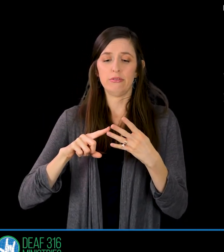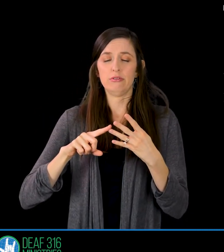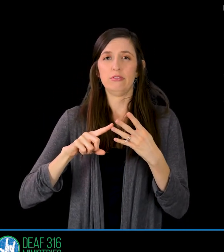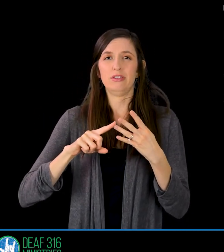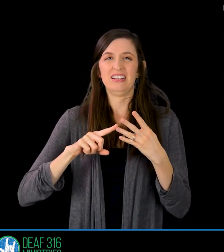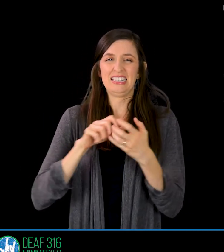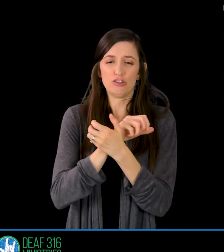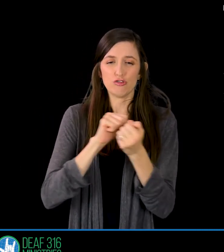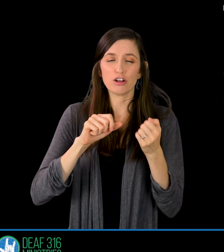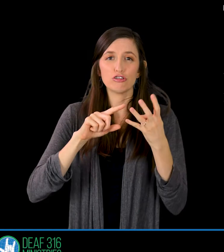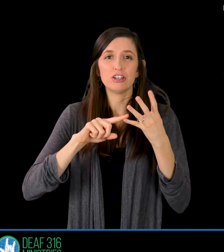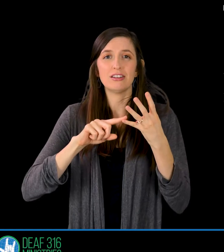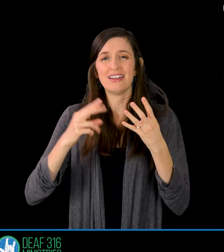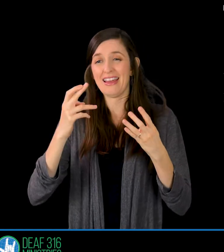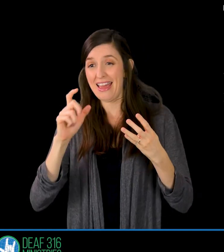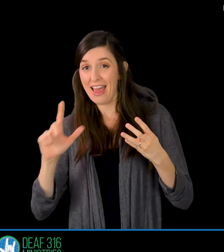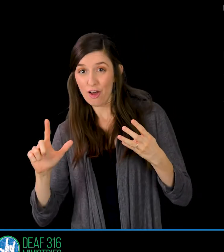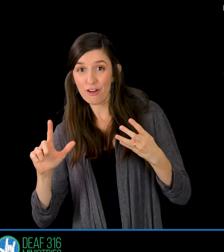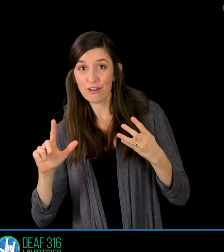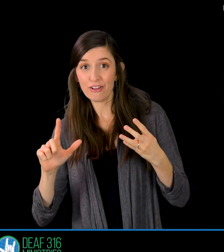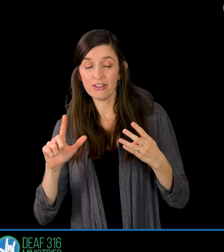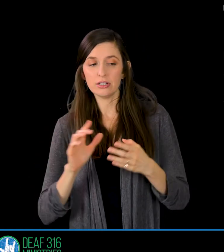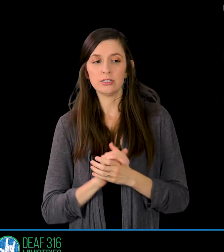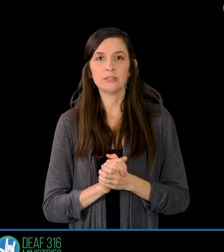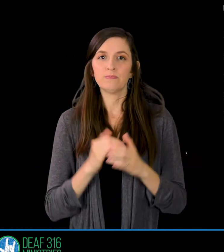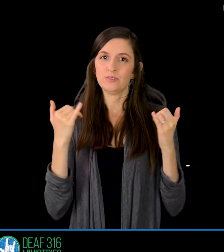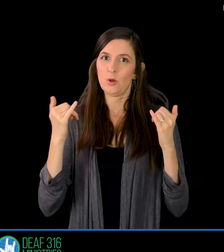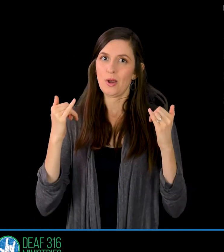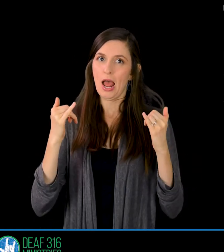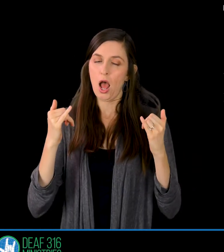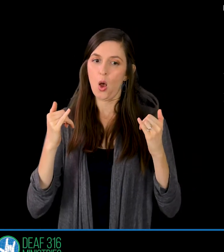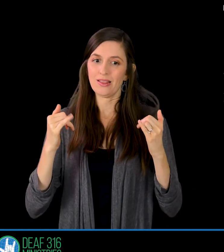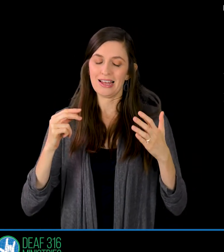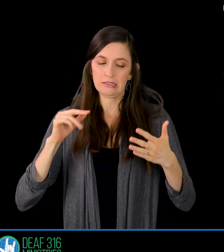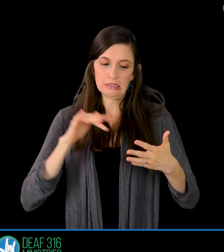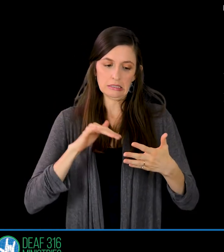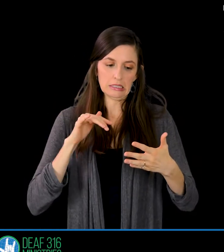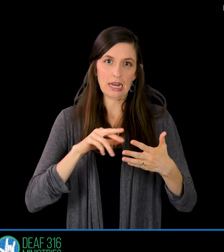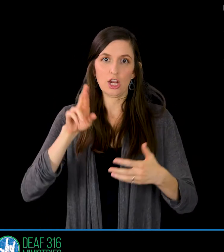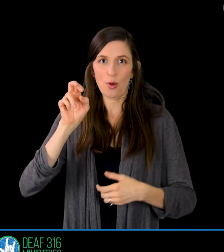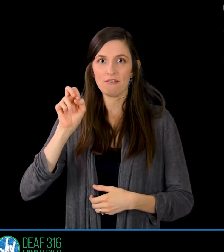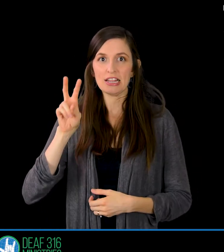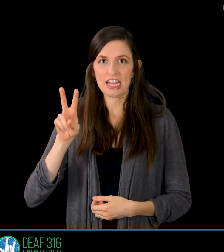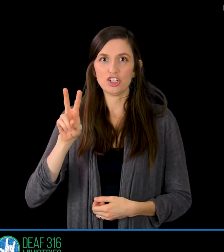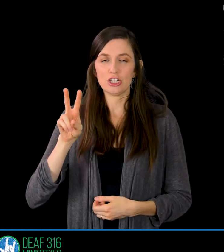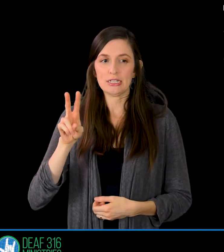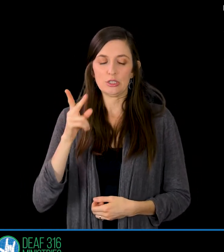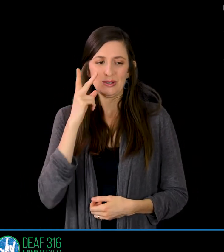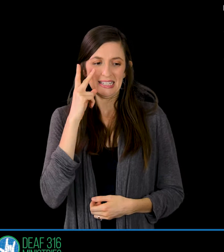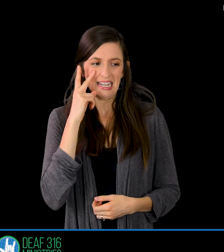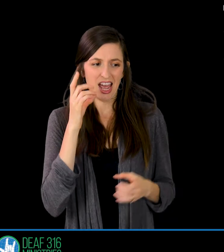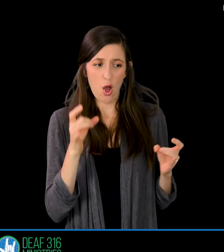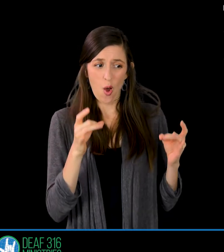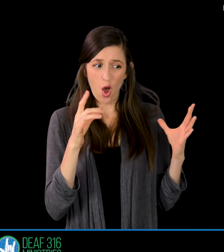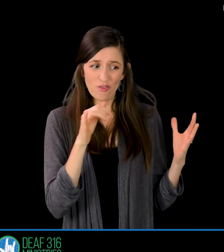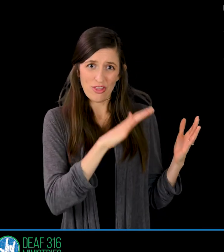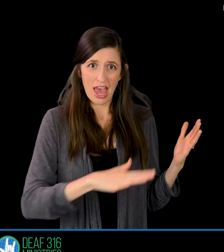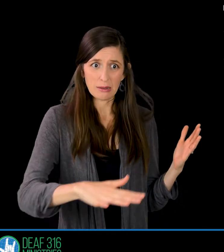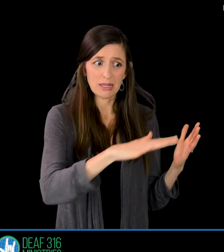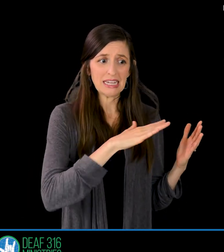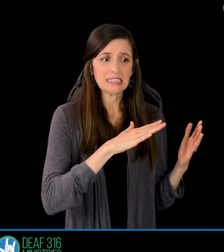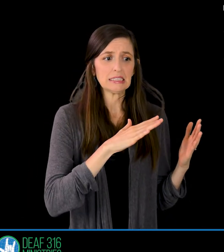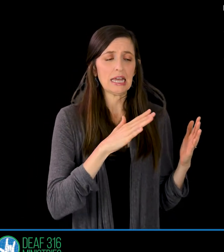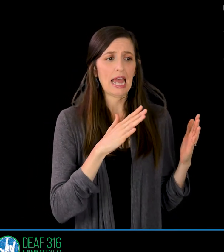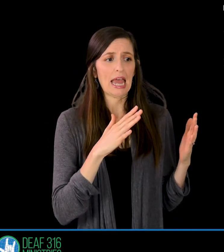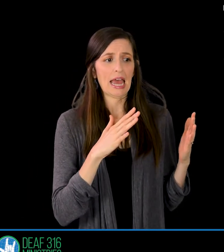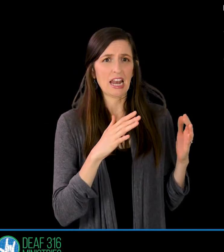destruction hell now let's go one step further to revelation and find out how terrible and